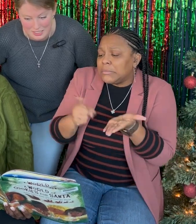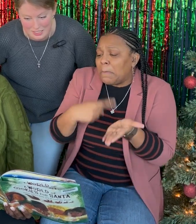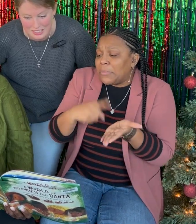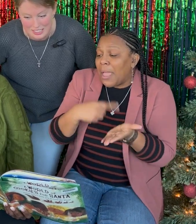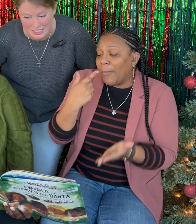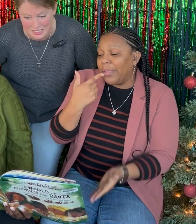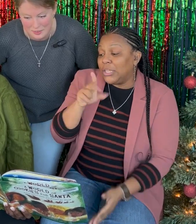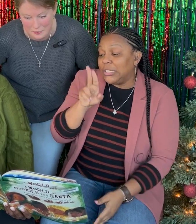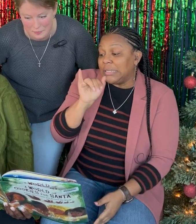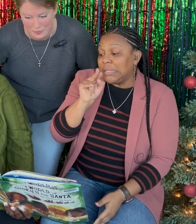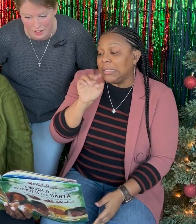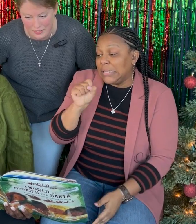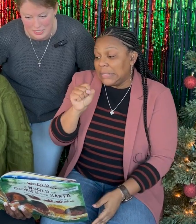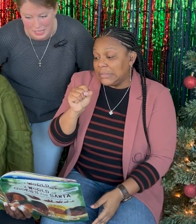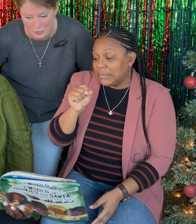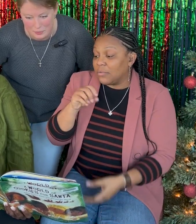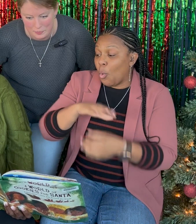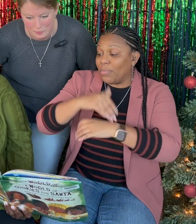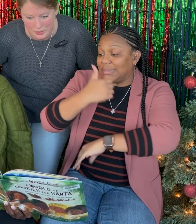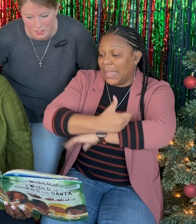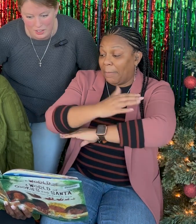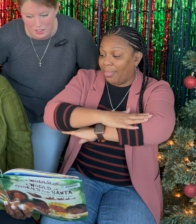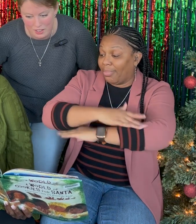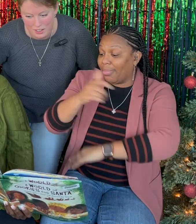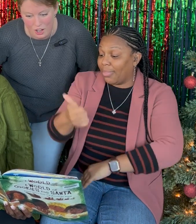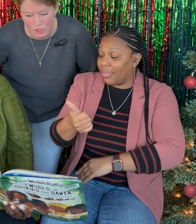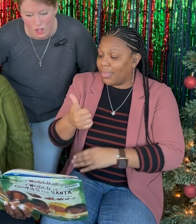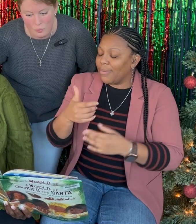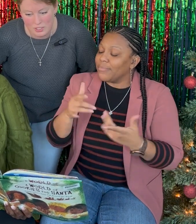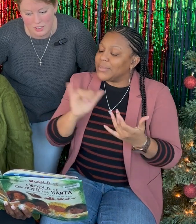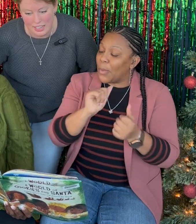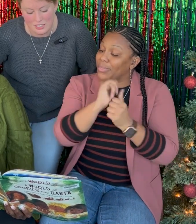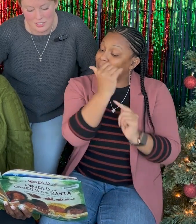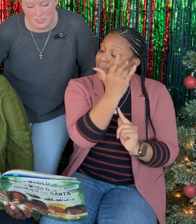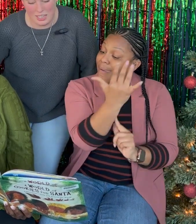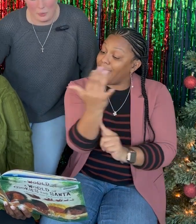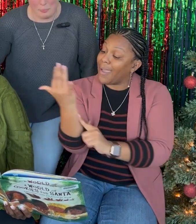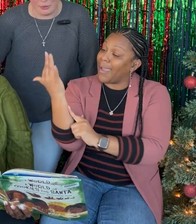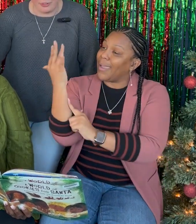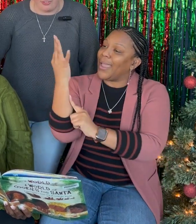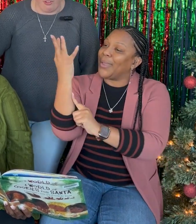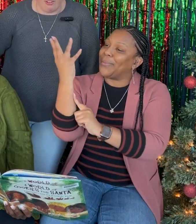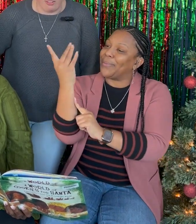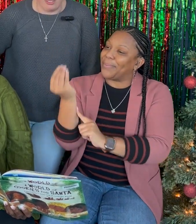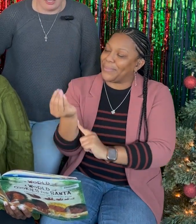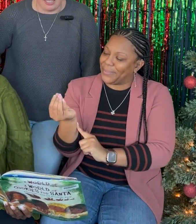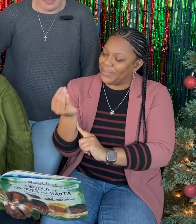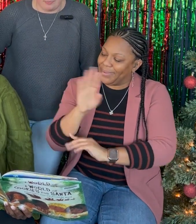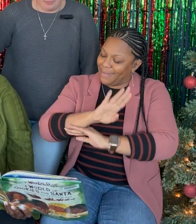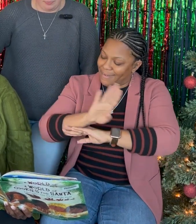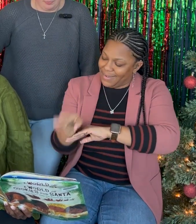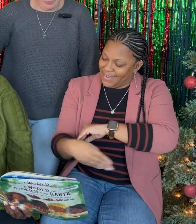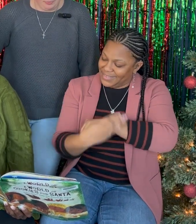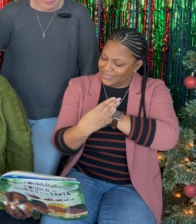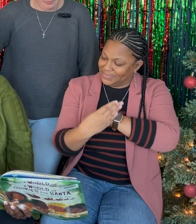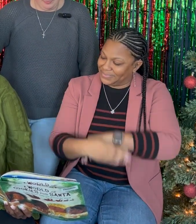sometimes Guinness on the table, along with a light that will burn all night.